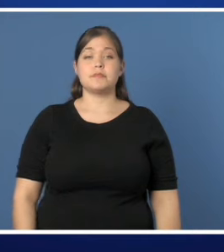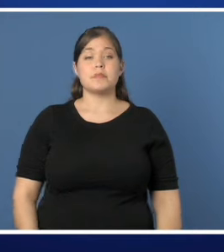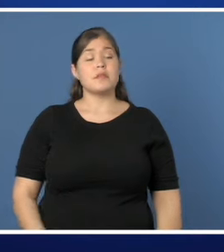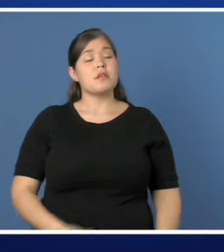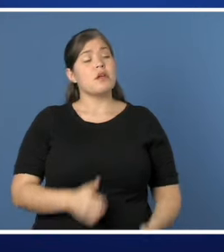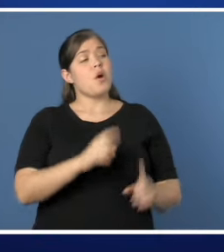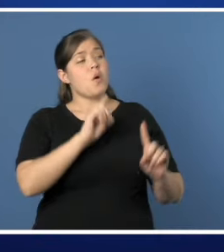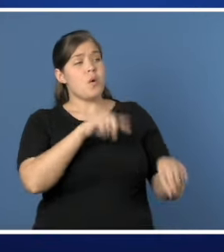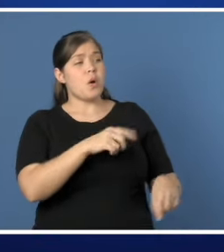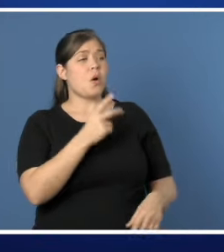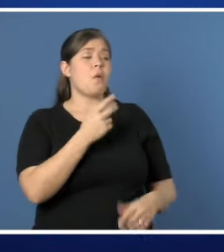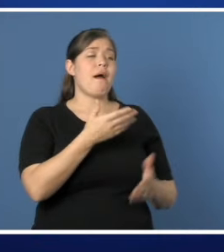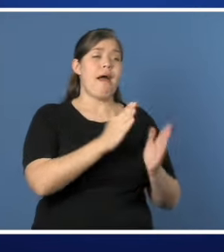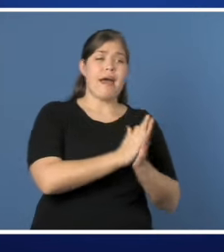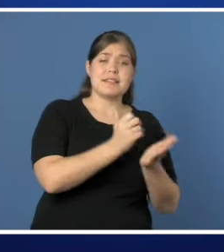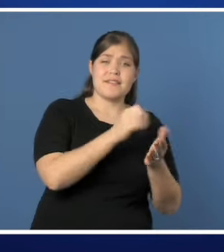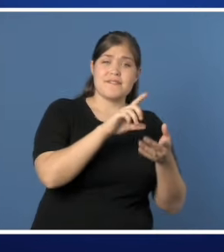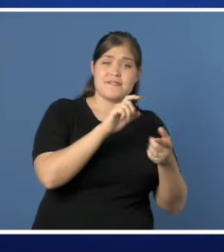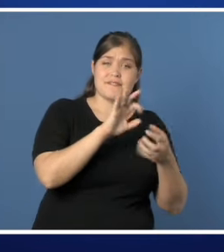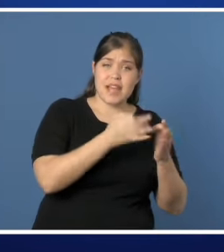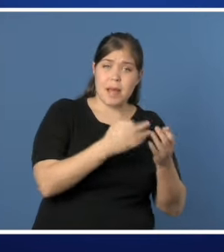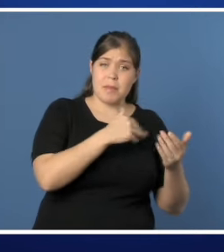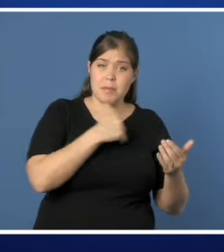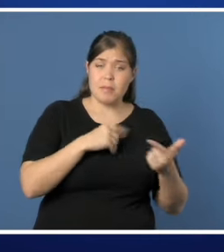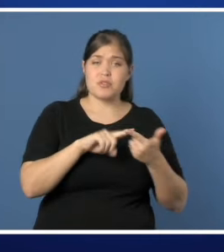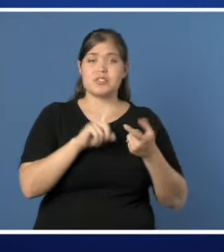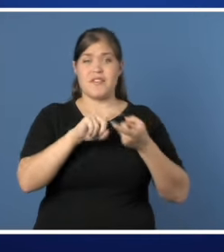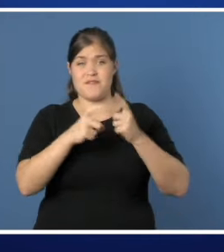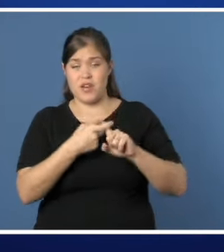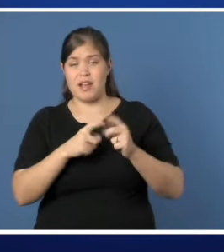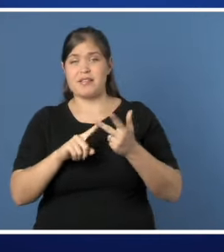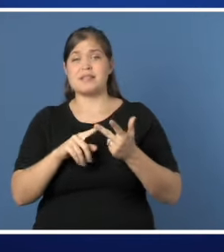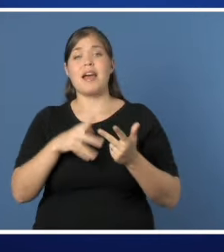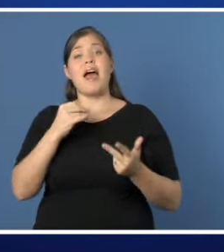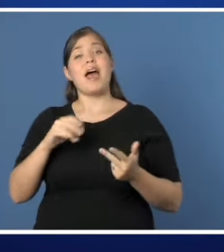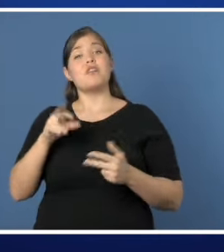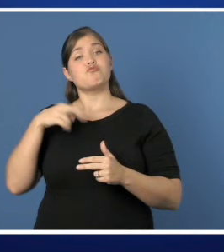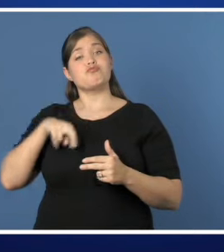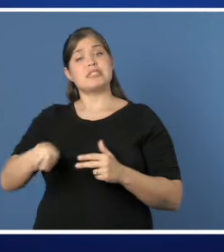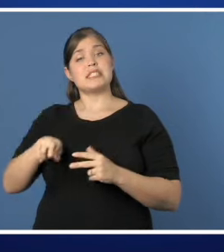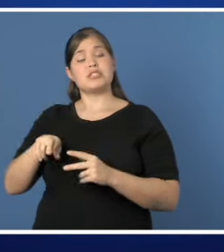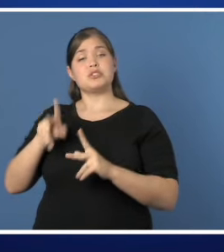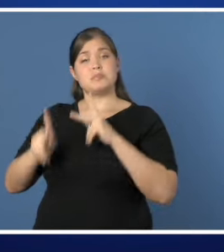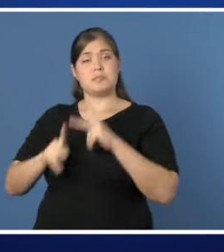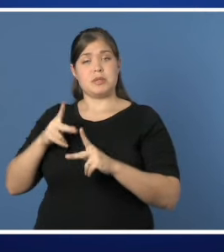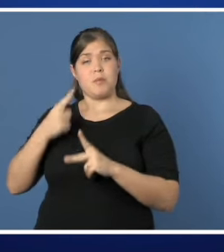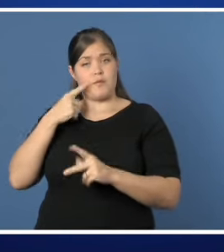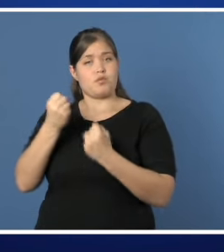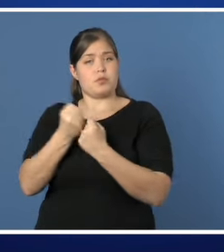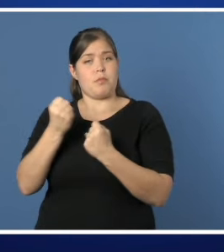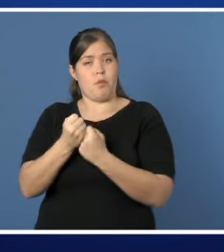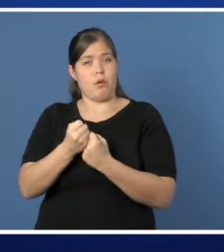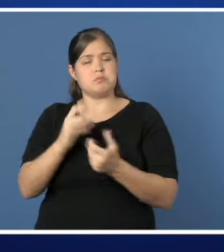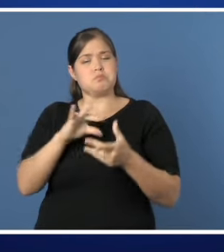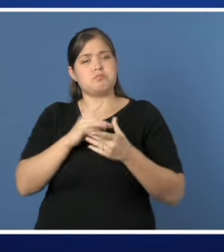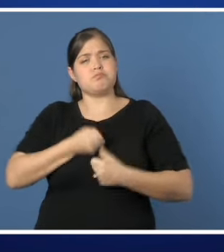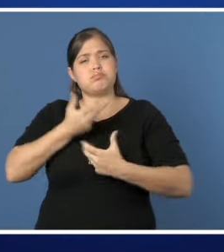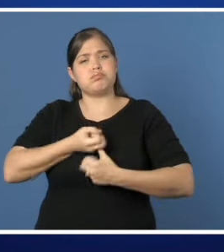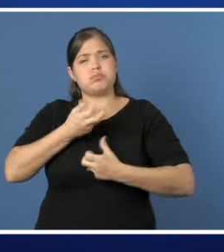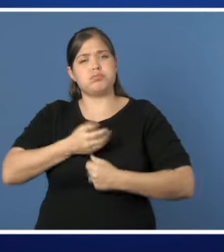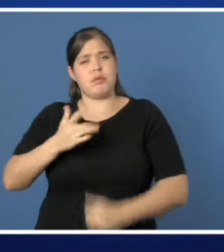Turn to family, friends, and clergy for support And talk about your experiences and